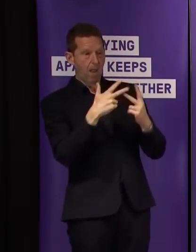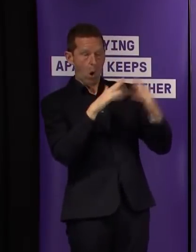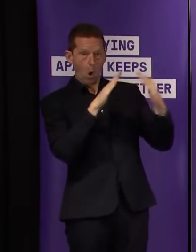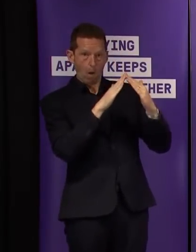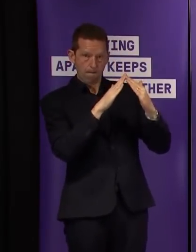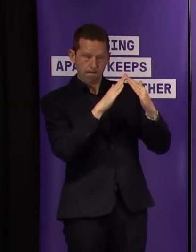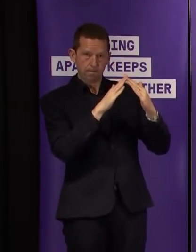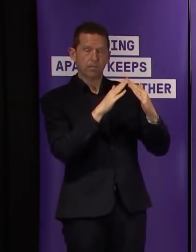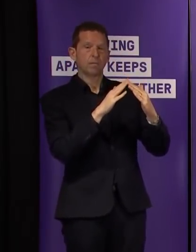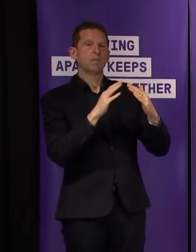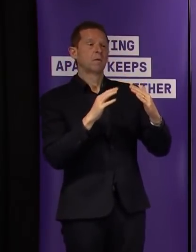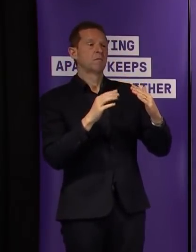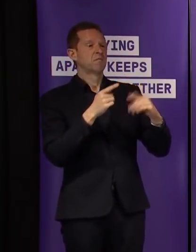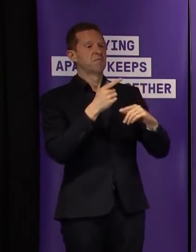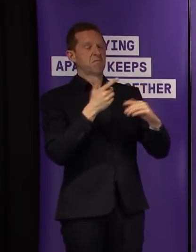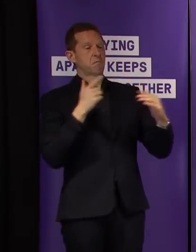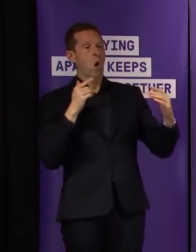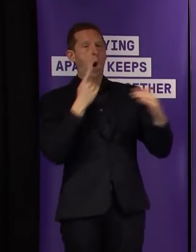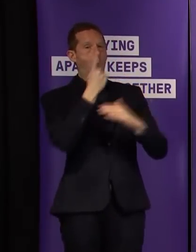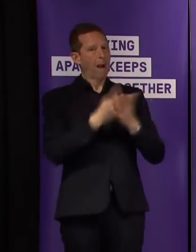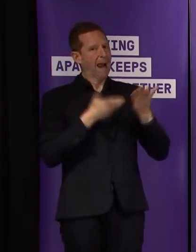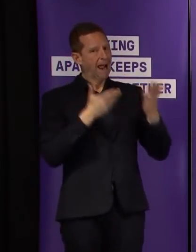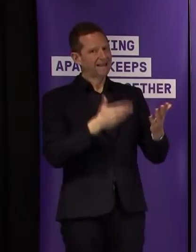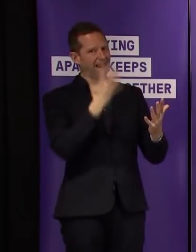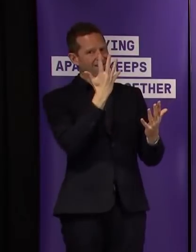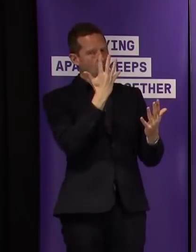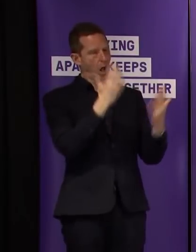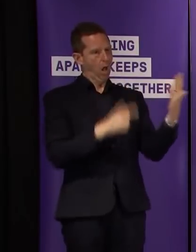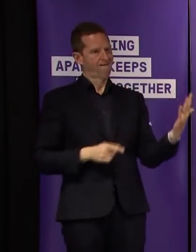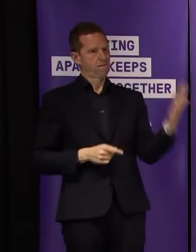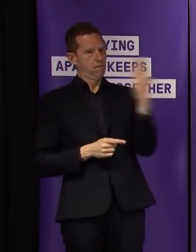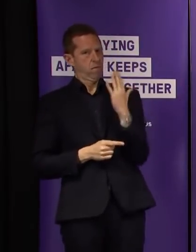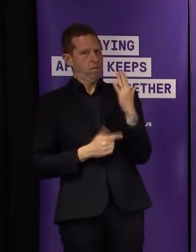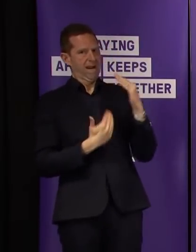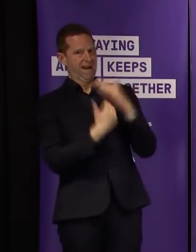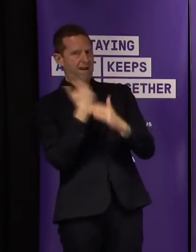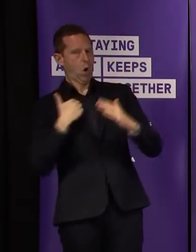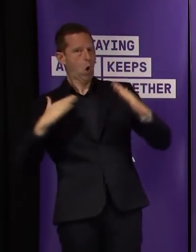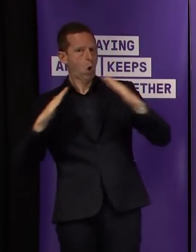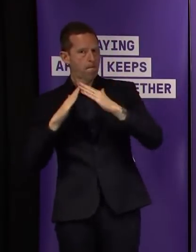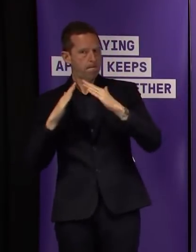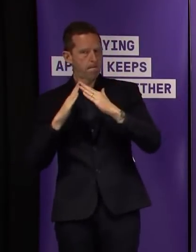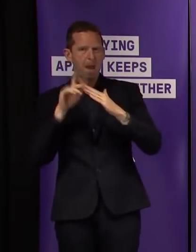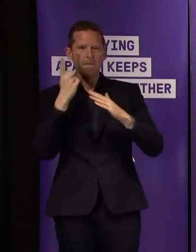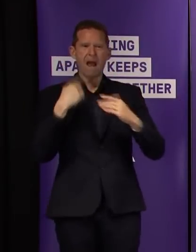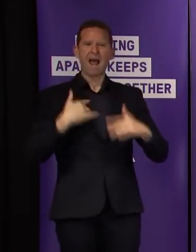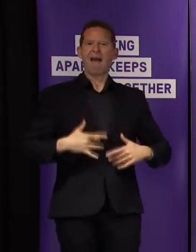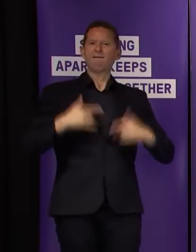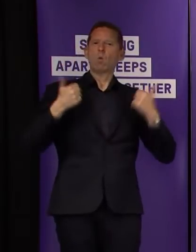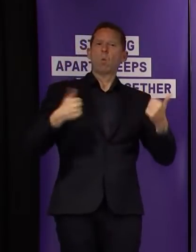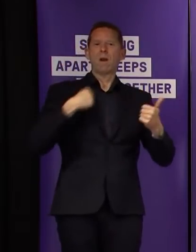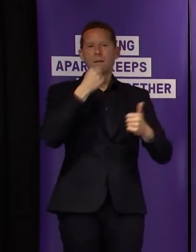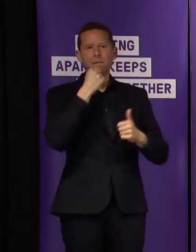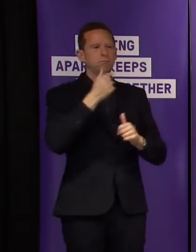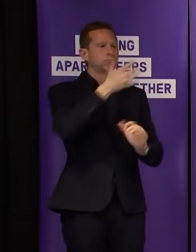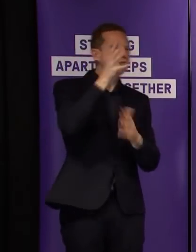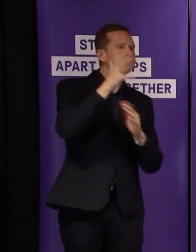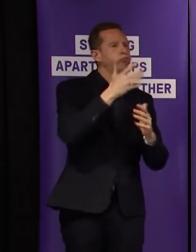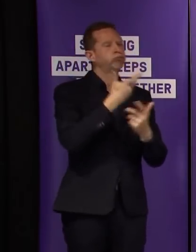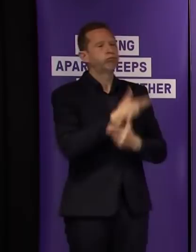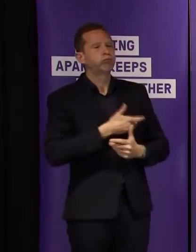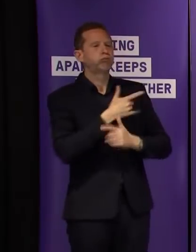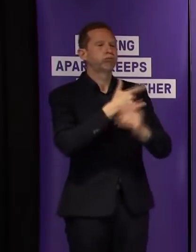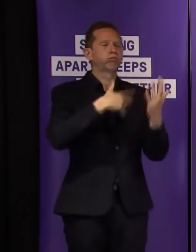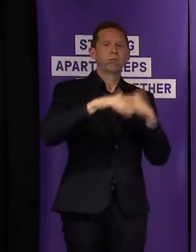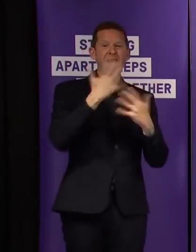than 5 visitors to your home, but you can then have that level of social interaction that, as Michael